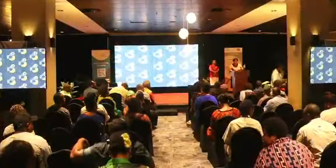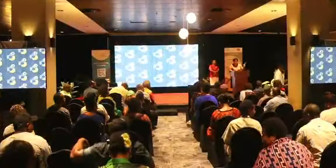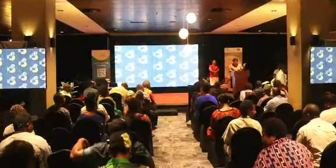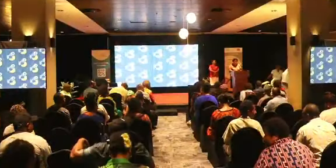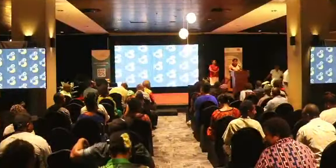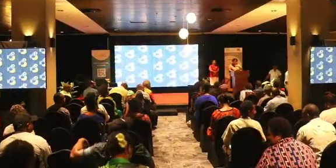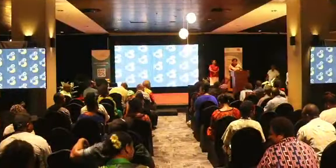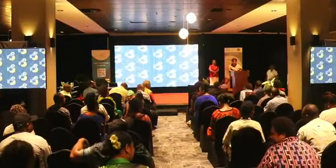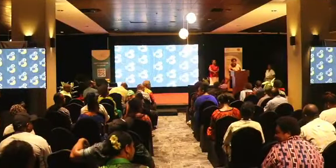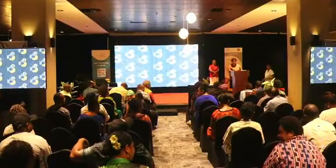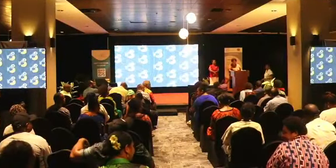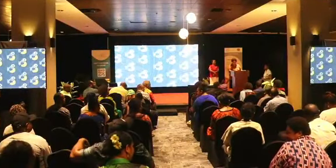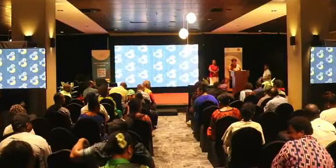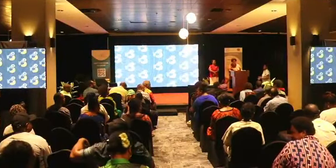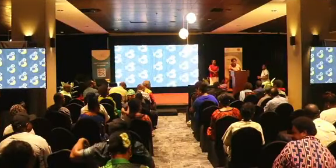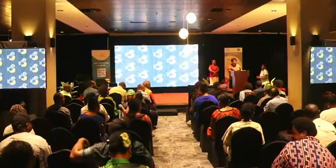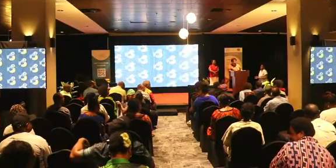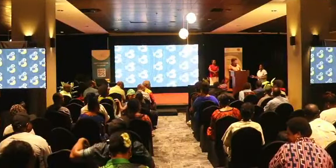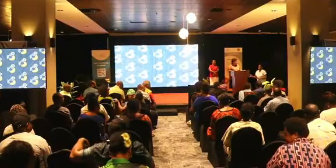Excuse.